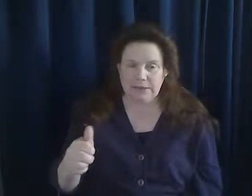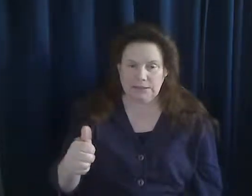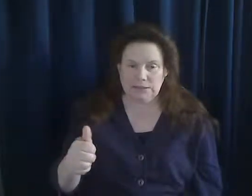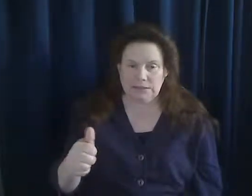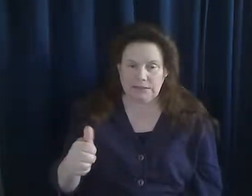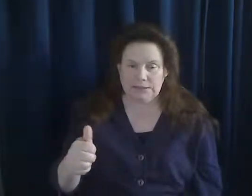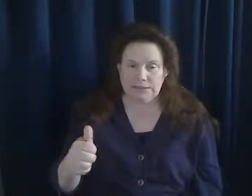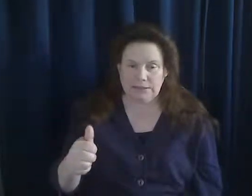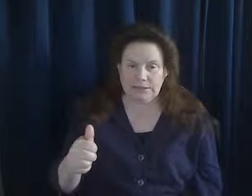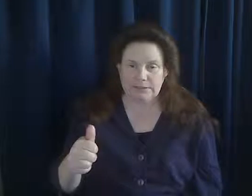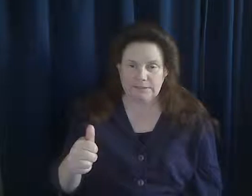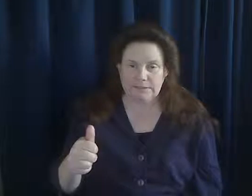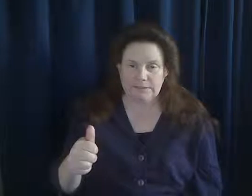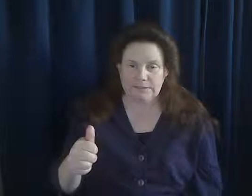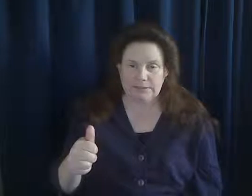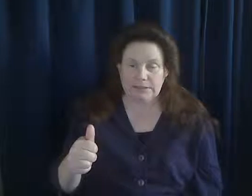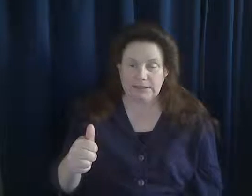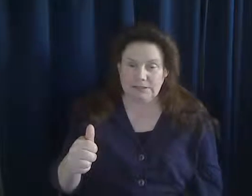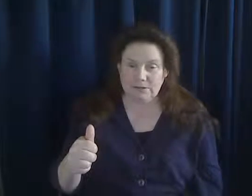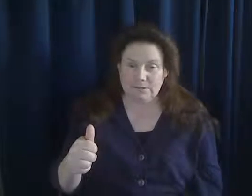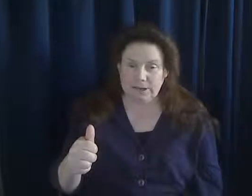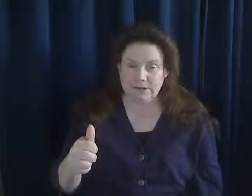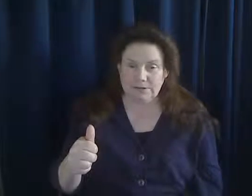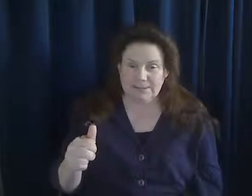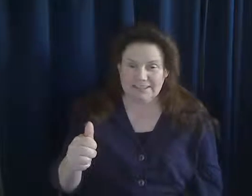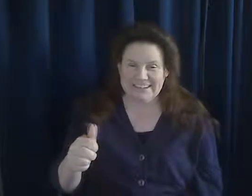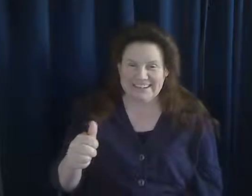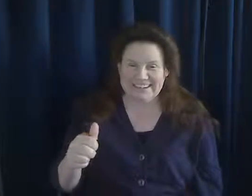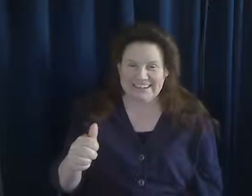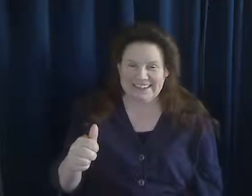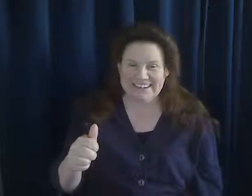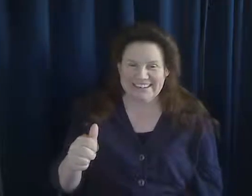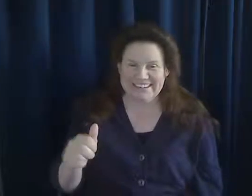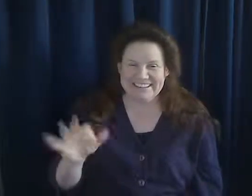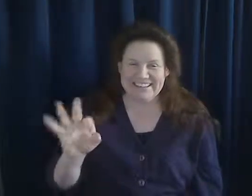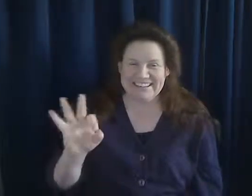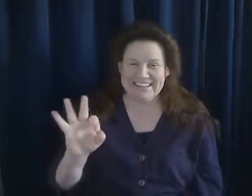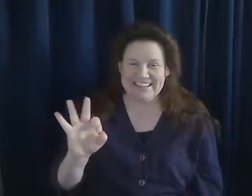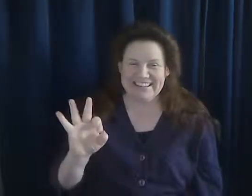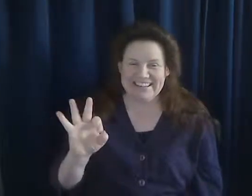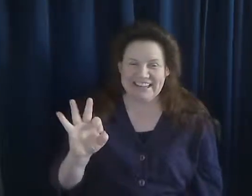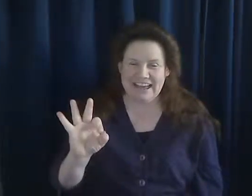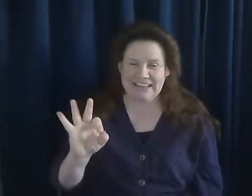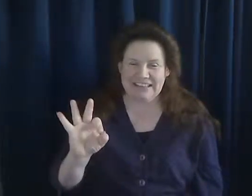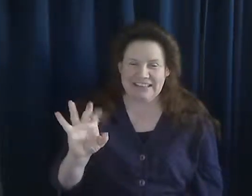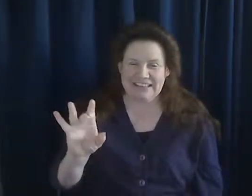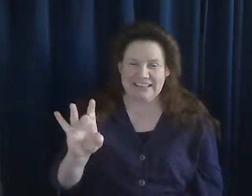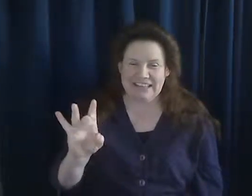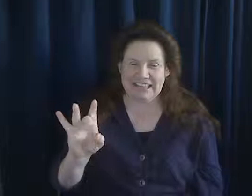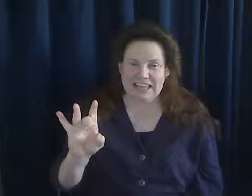and you shake it a little bit. Let's do it backwards. 10, 9,